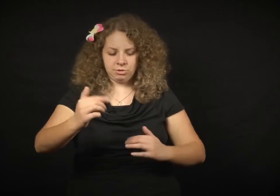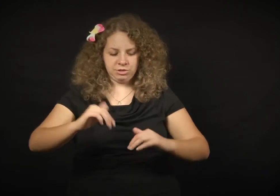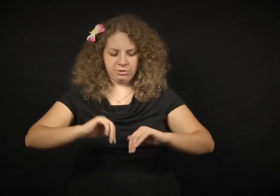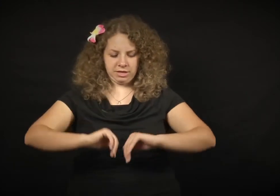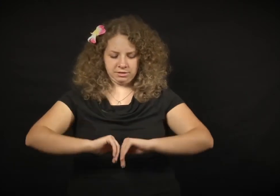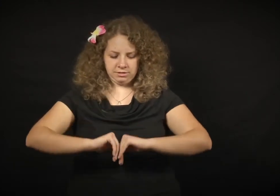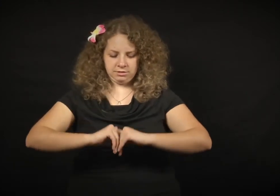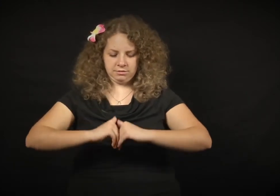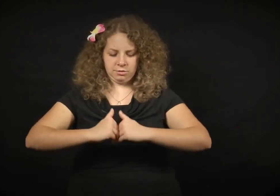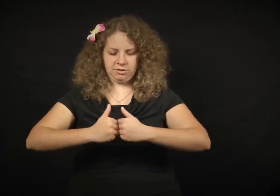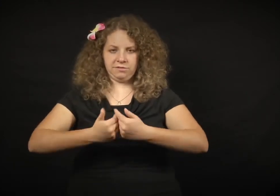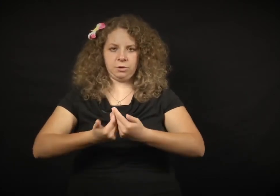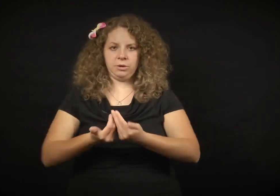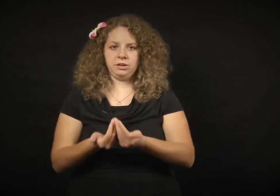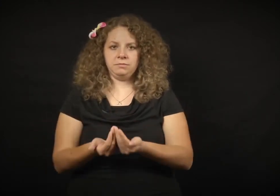two hands going forward.